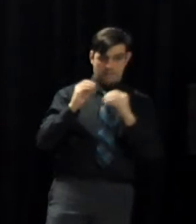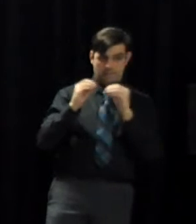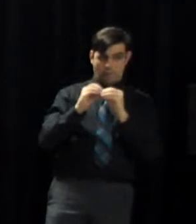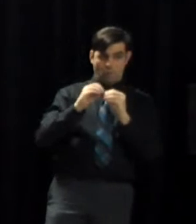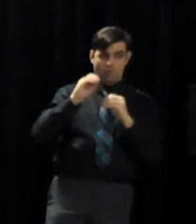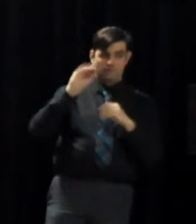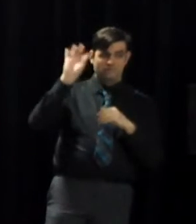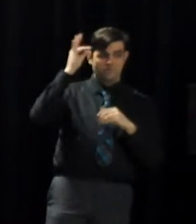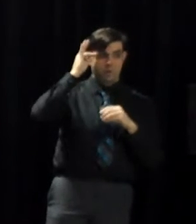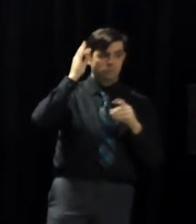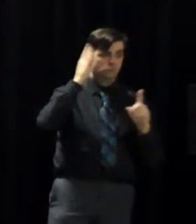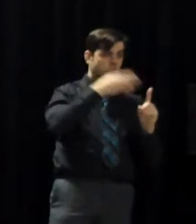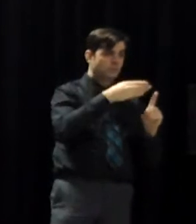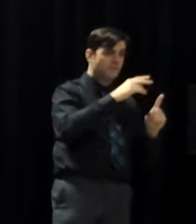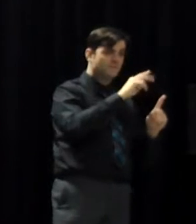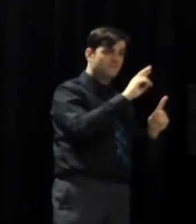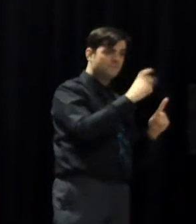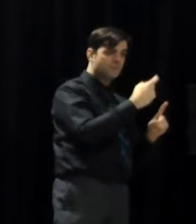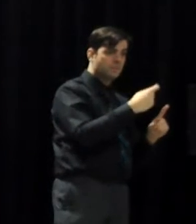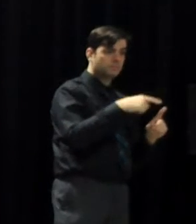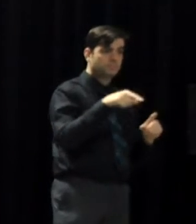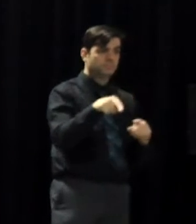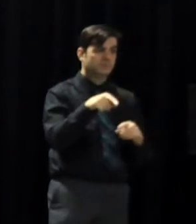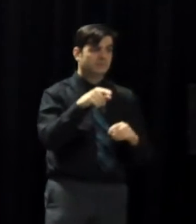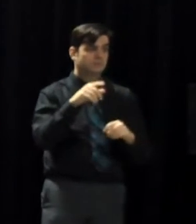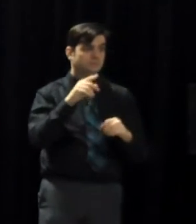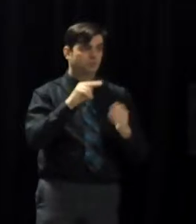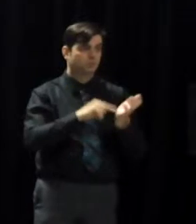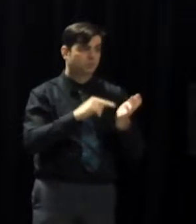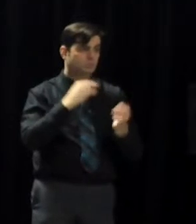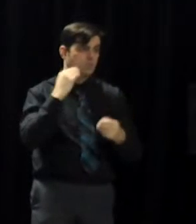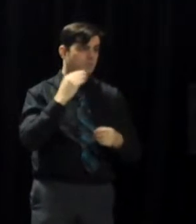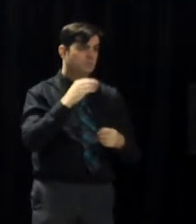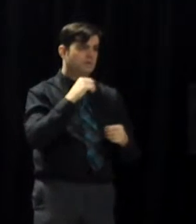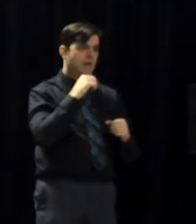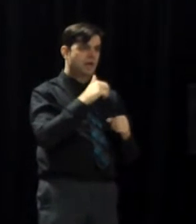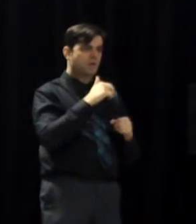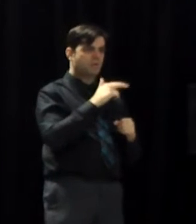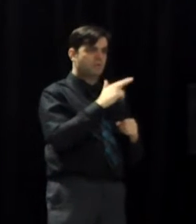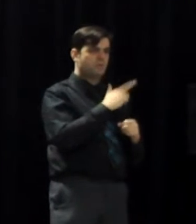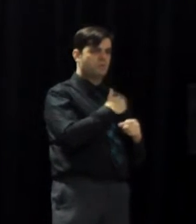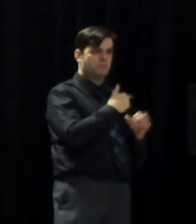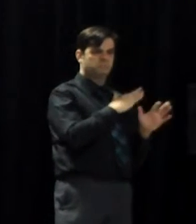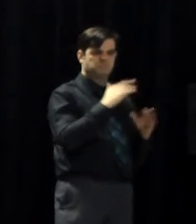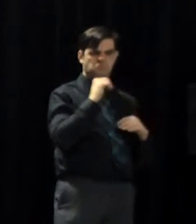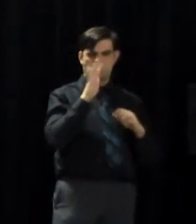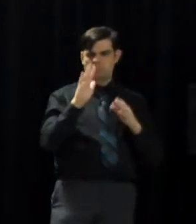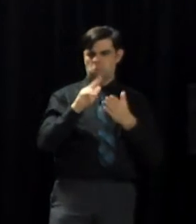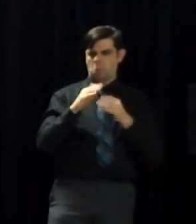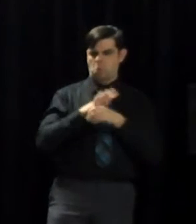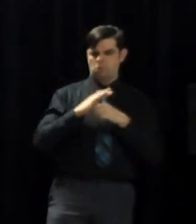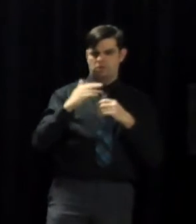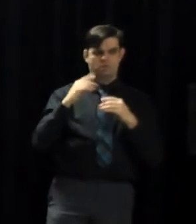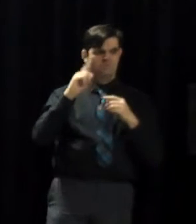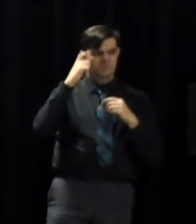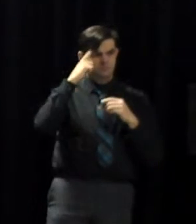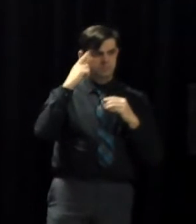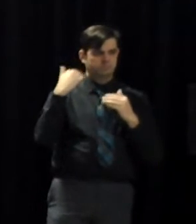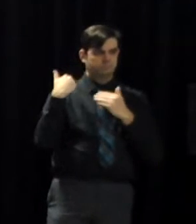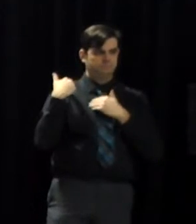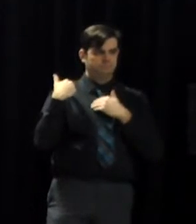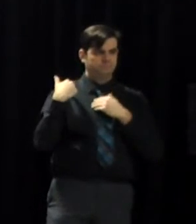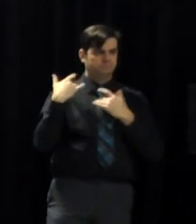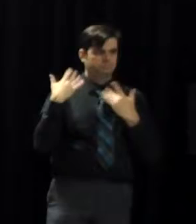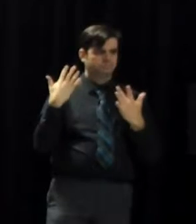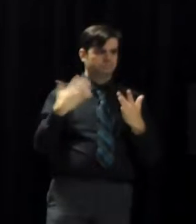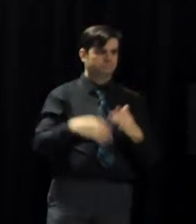state government probably getting it to big hospitals. Correct. Okay. Yep. And the governor's mentioned regional distribution sites. Do you know what those are